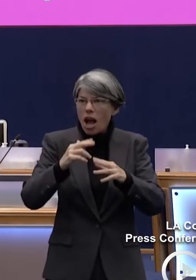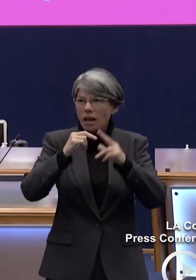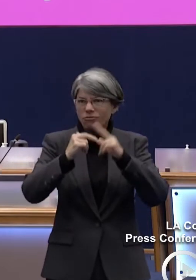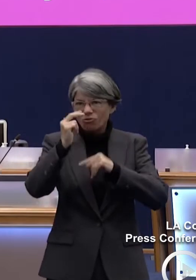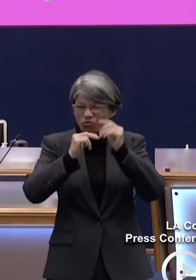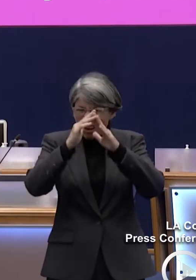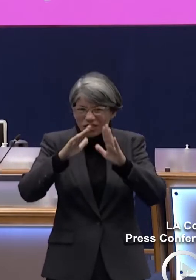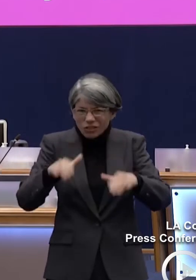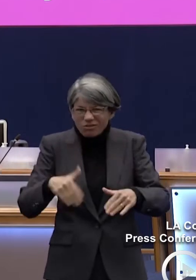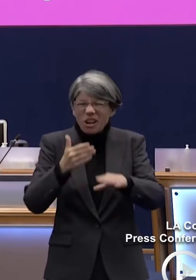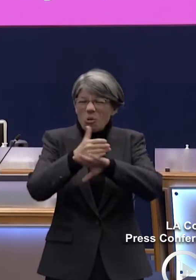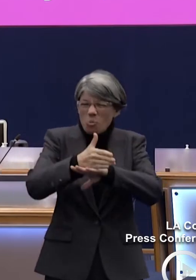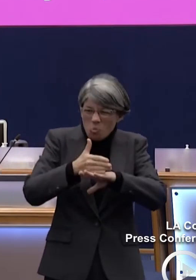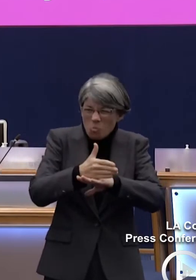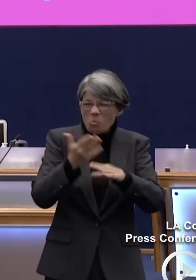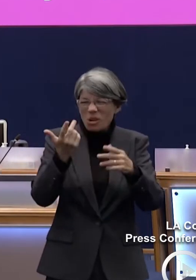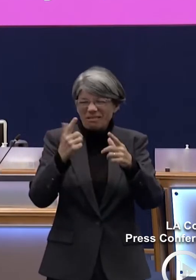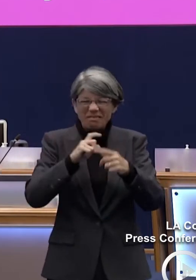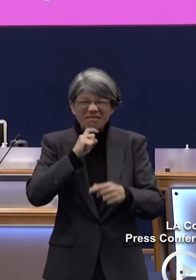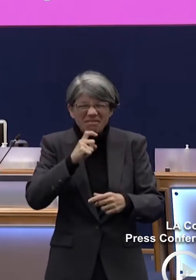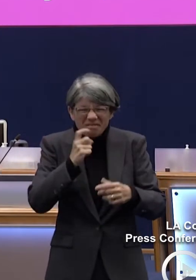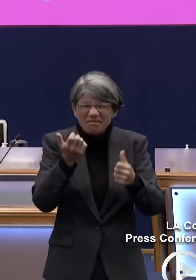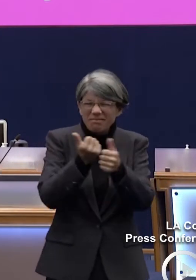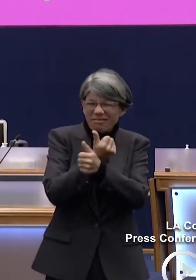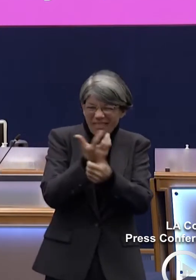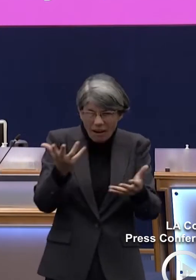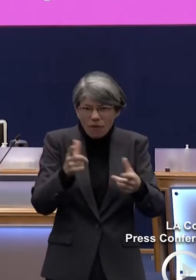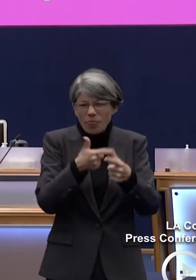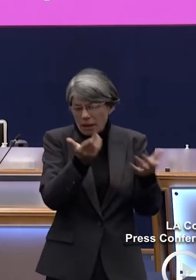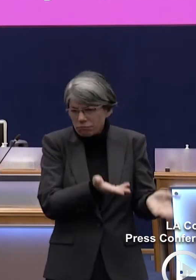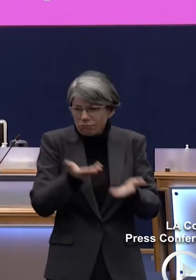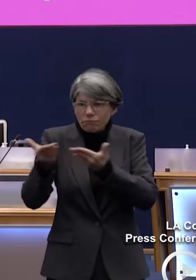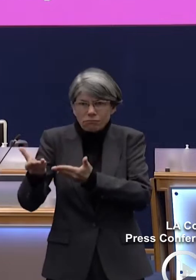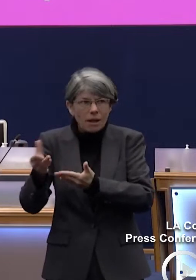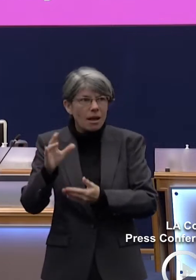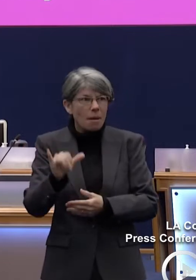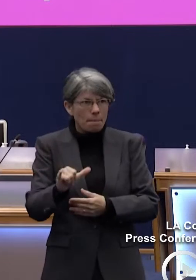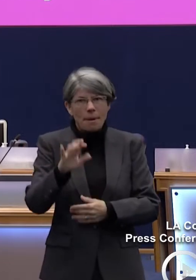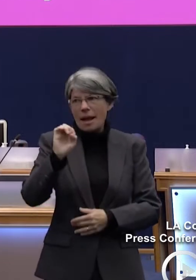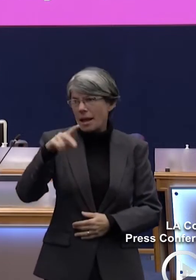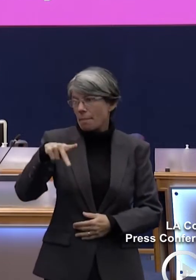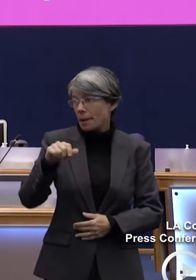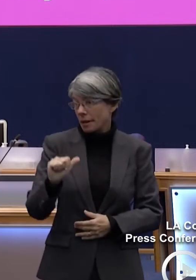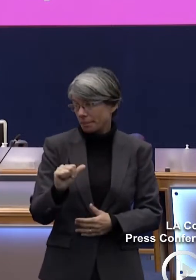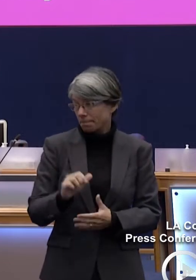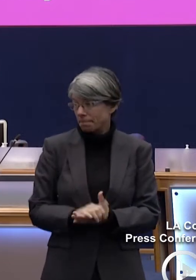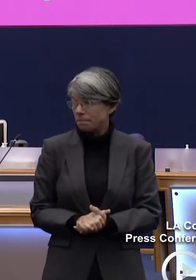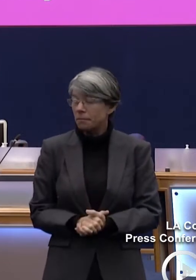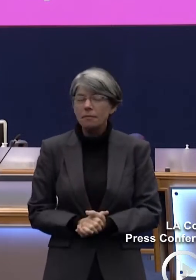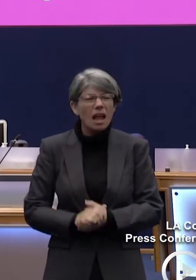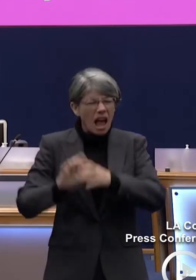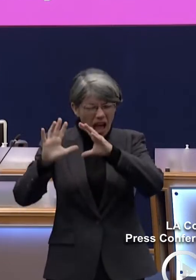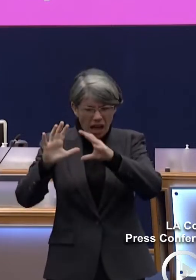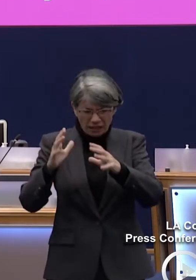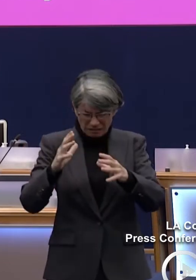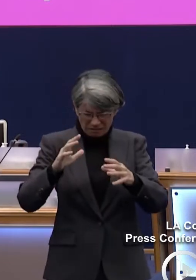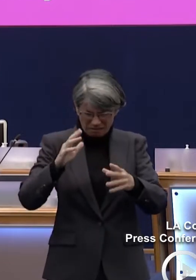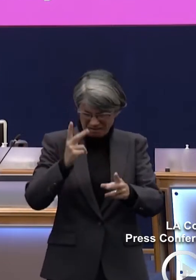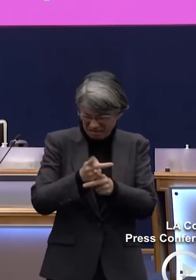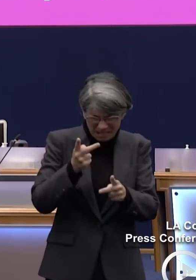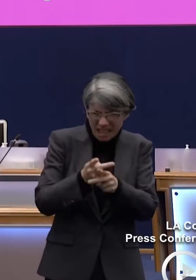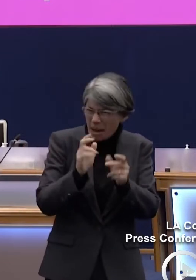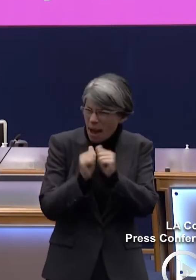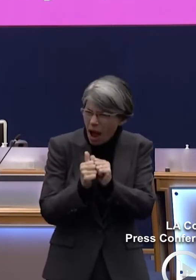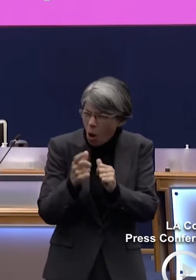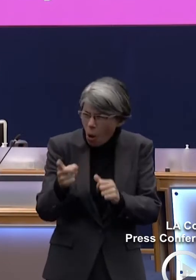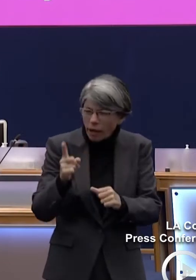ash, and any hazardous materials that we may find, the majority of which are taken out by the EPA. Packaging the debris.